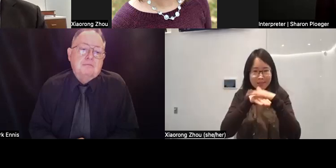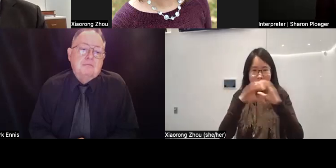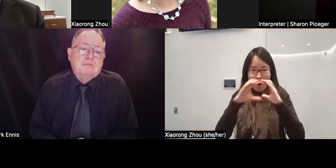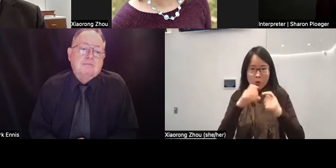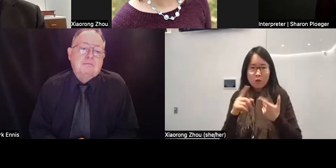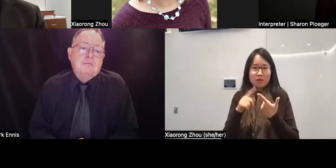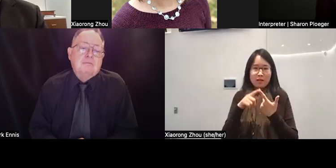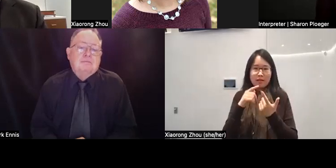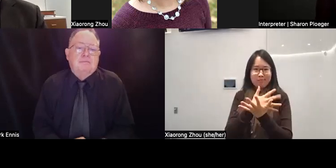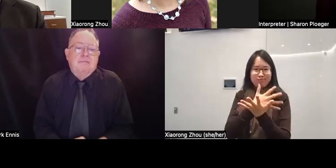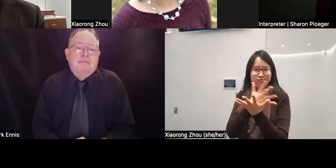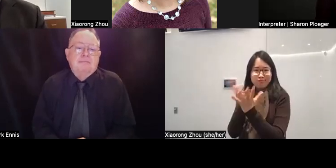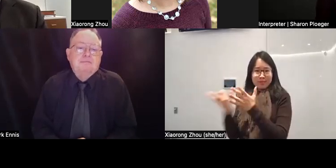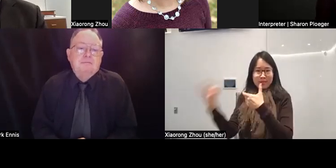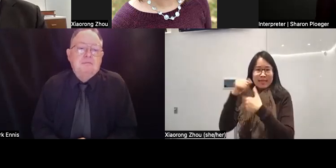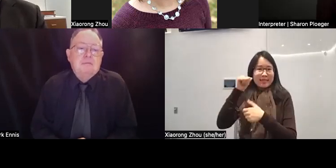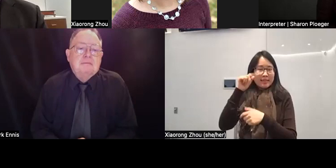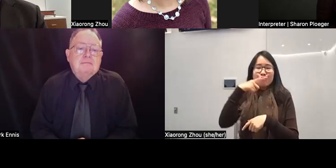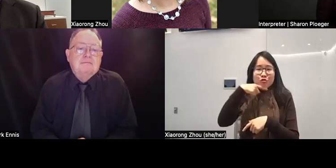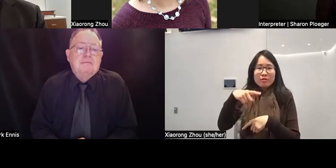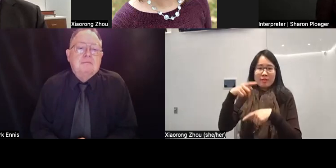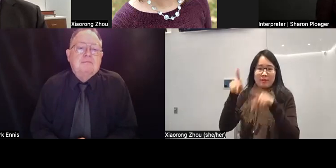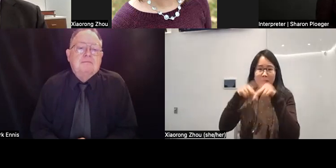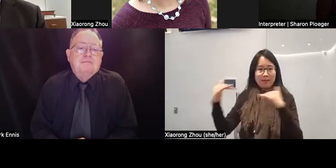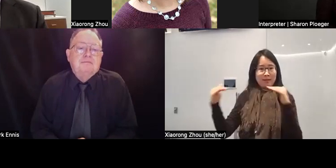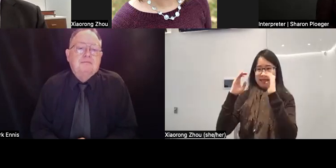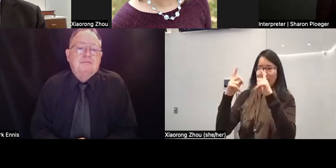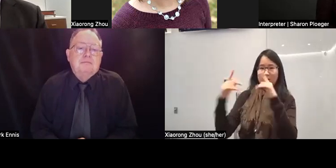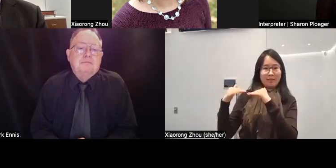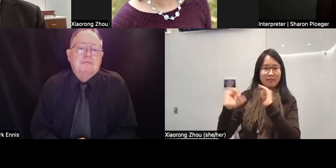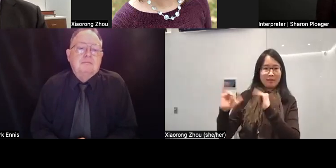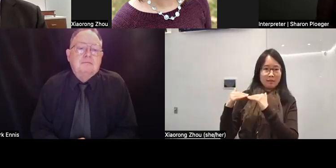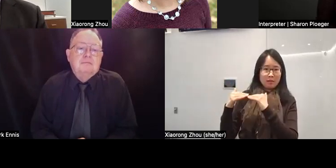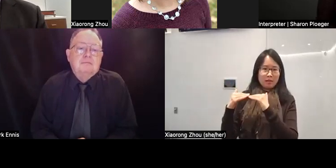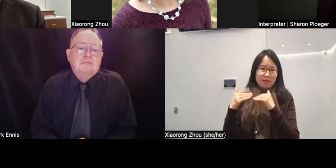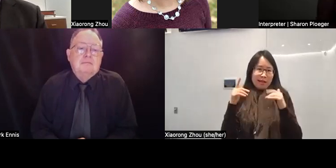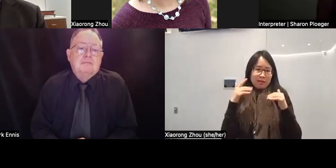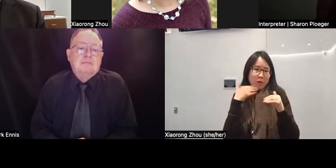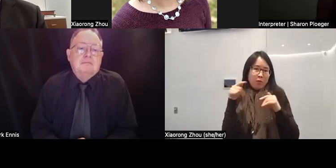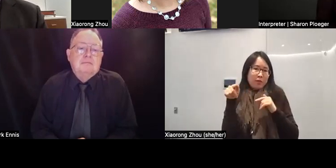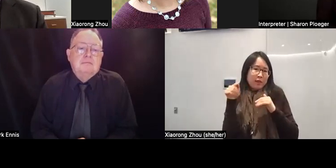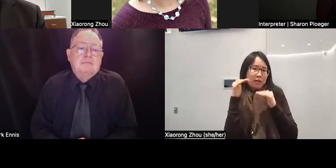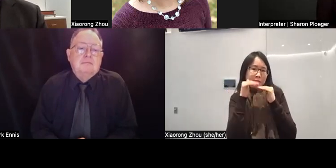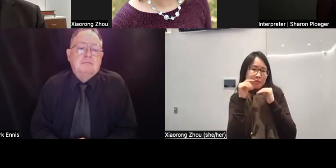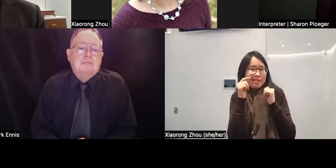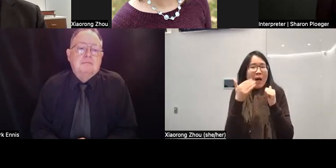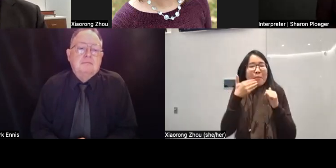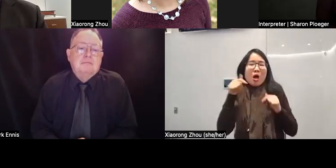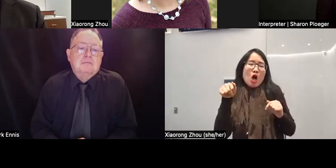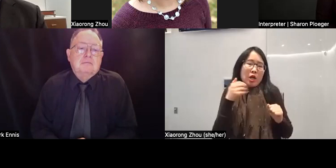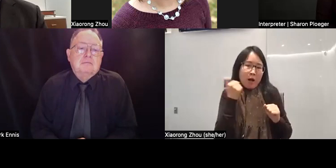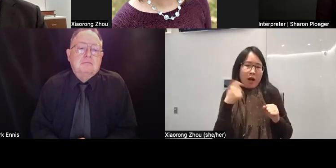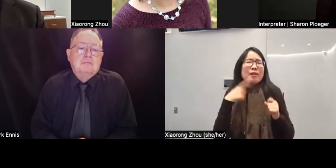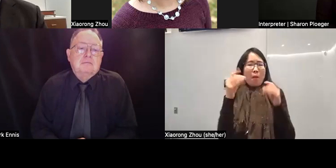Having the same curriculum accessible, having communication that's accessible, that to the same as their hearing counterparts is what's most